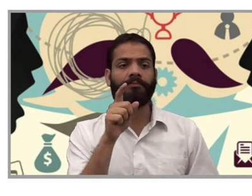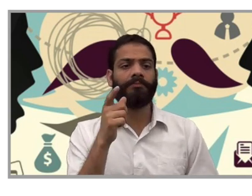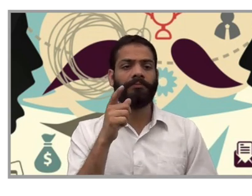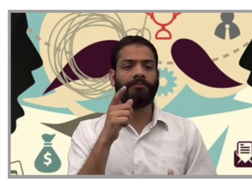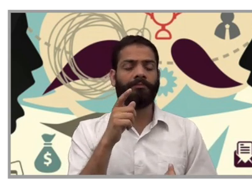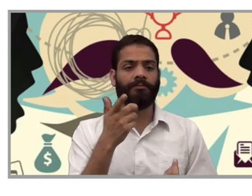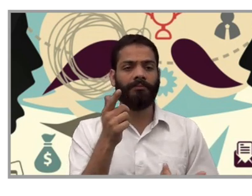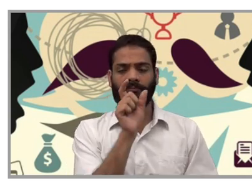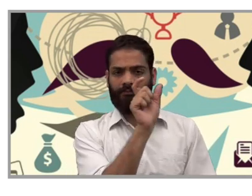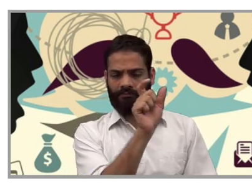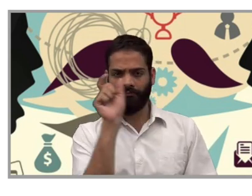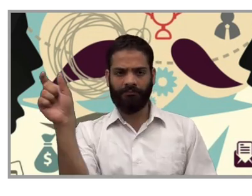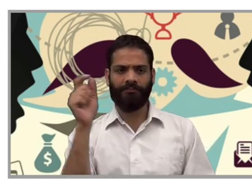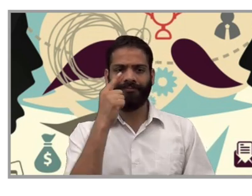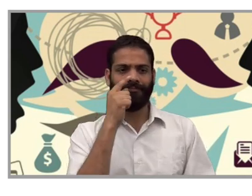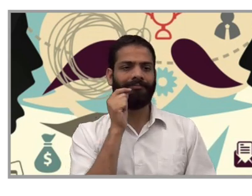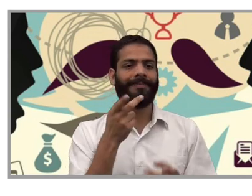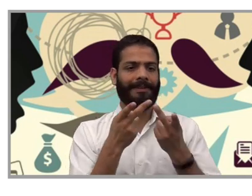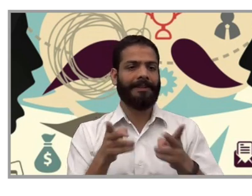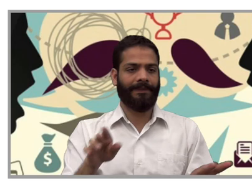This would be the sign order.